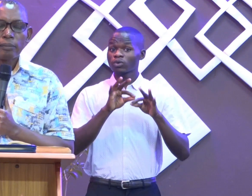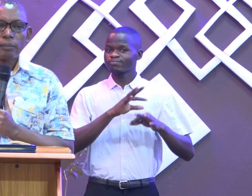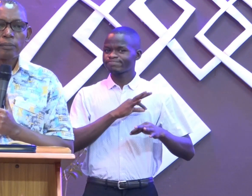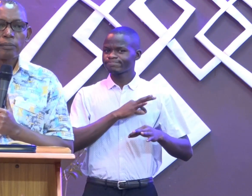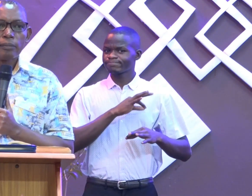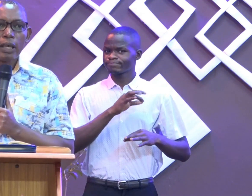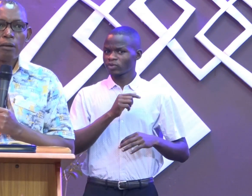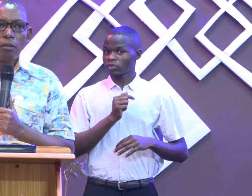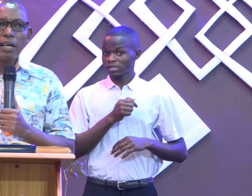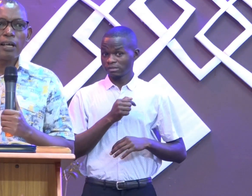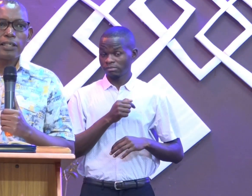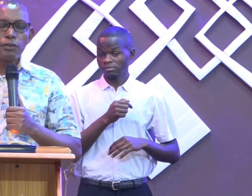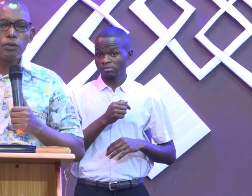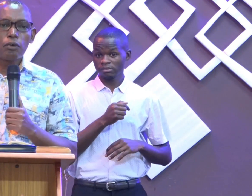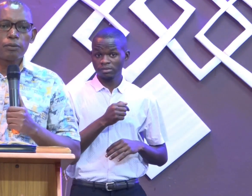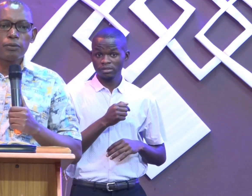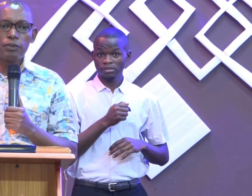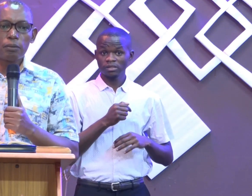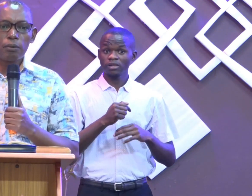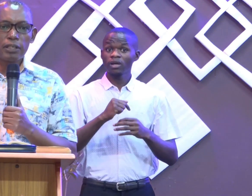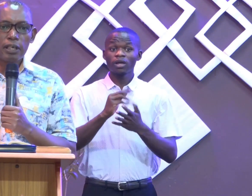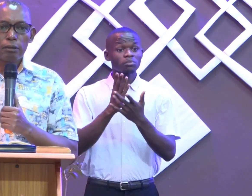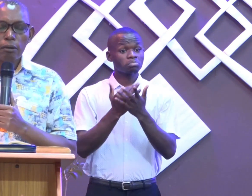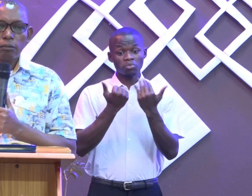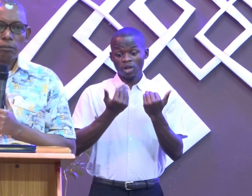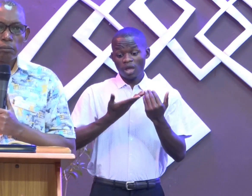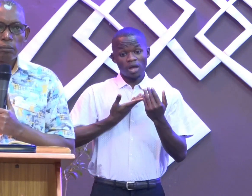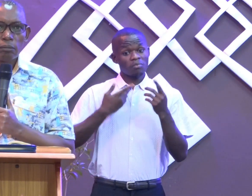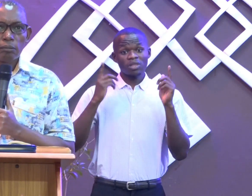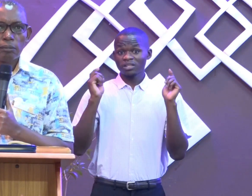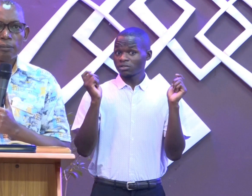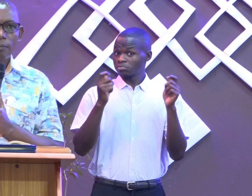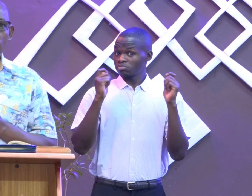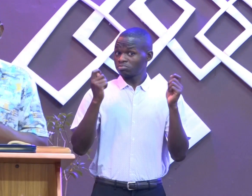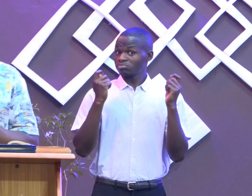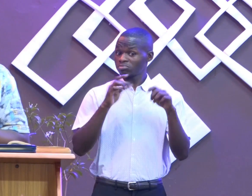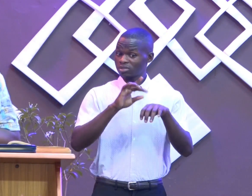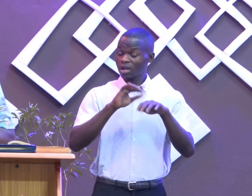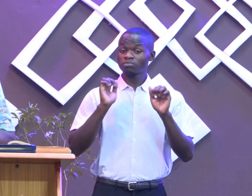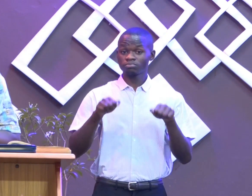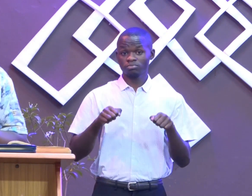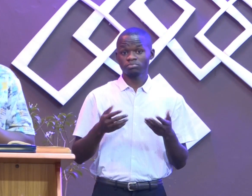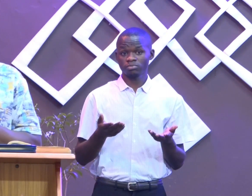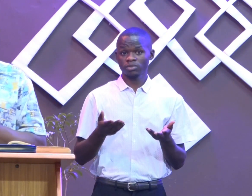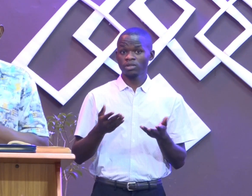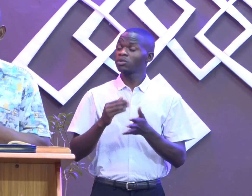the meaning of the importance of money. Because now we have a tangible testimony.